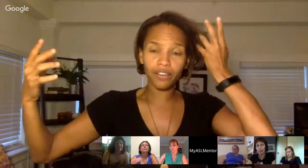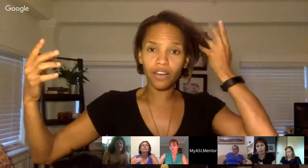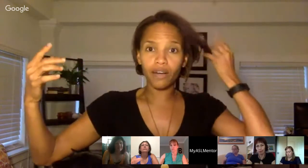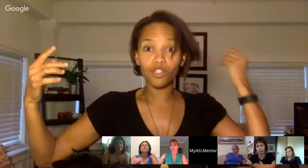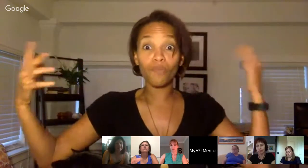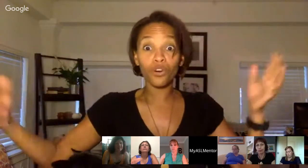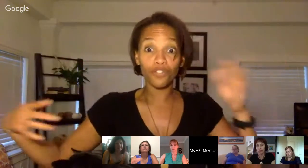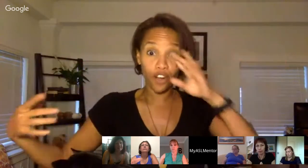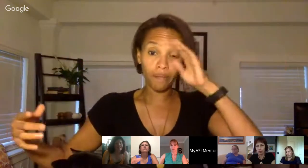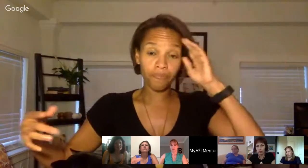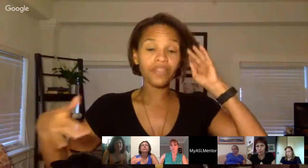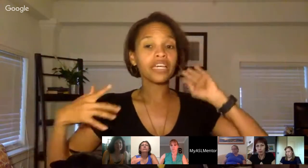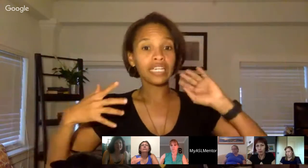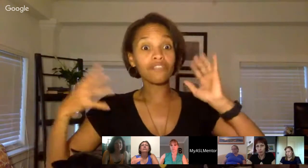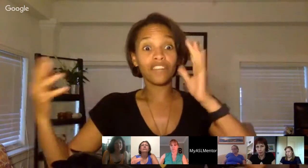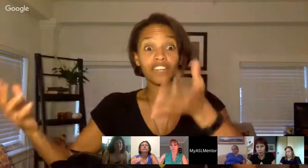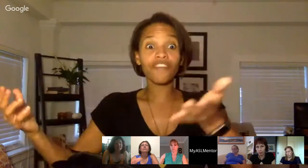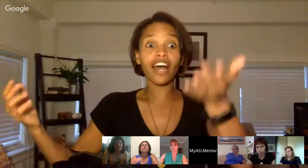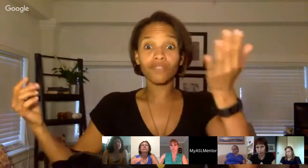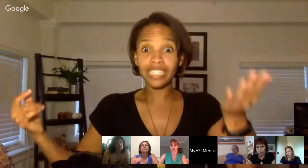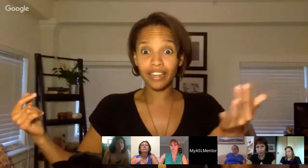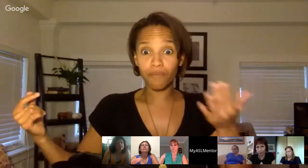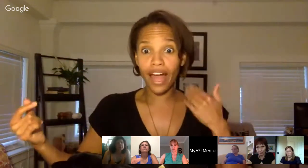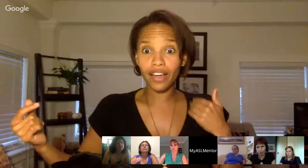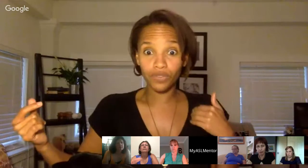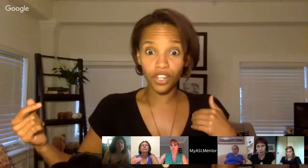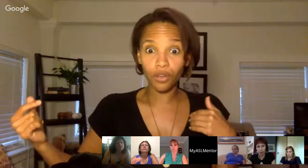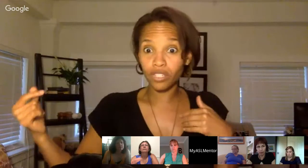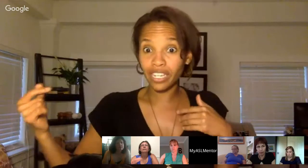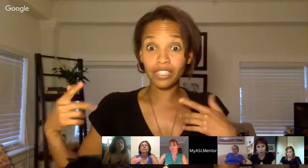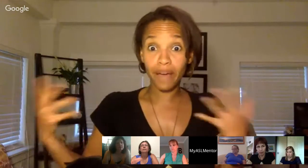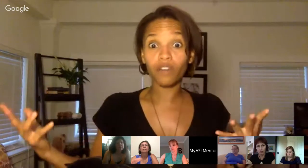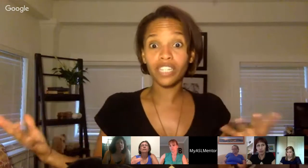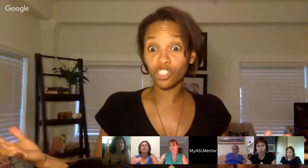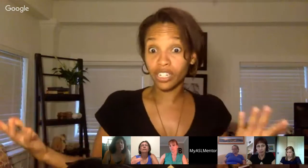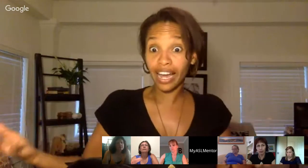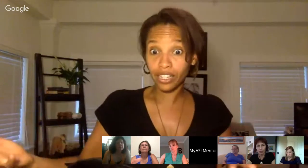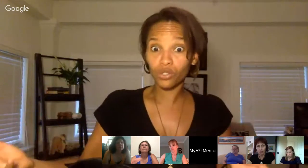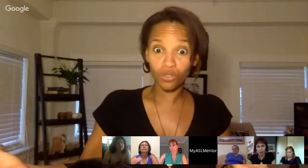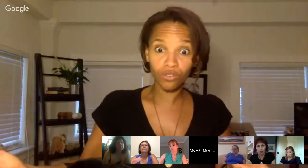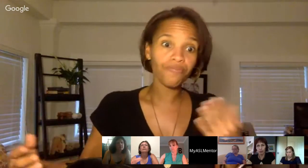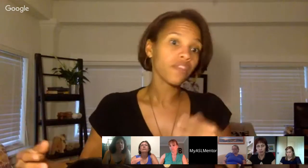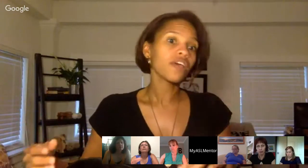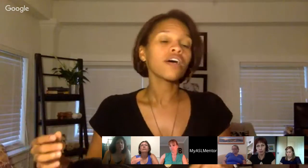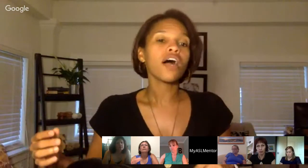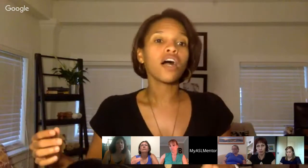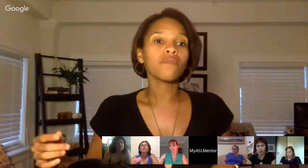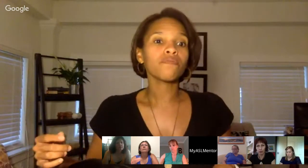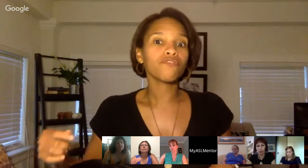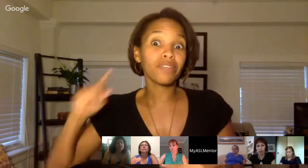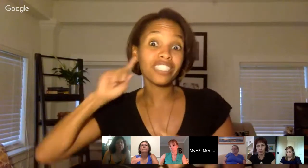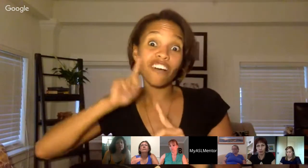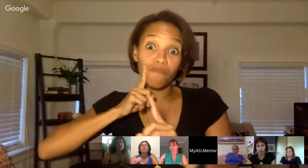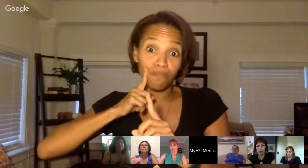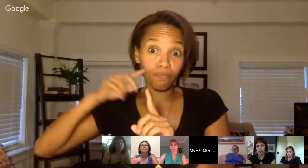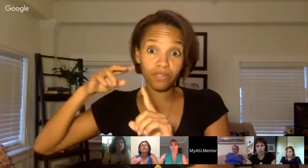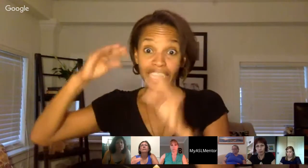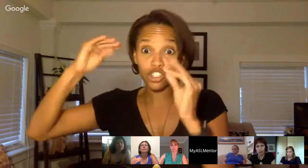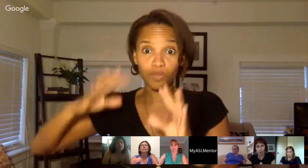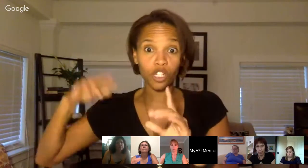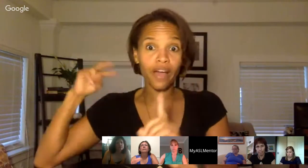finally got support from, he found Deanne Bragg's videos, I guess, about teaching in high school from the